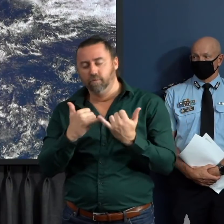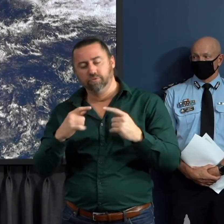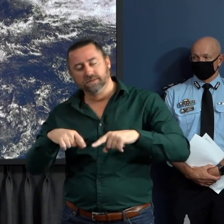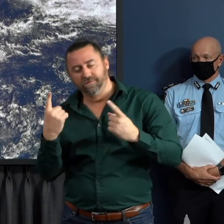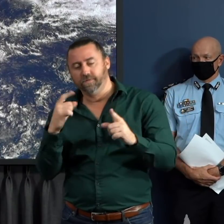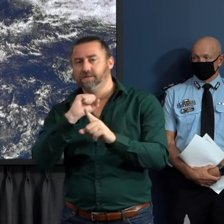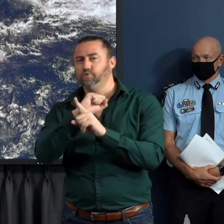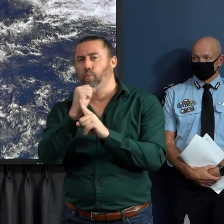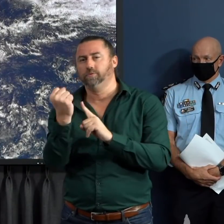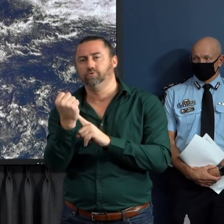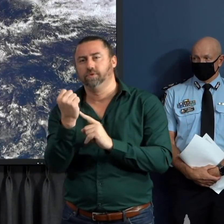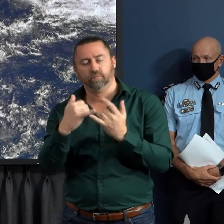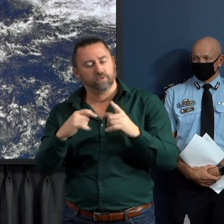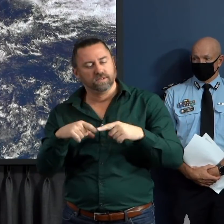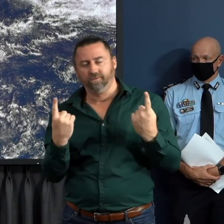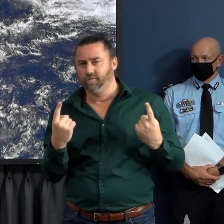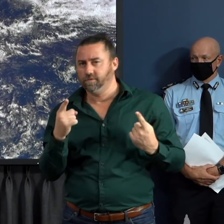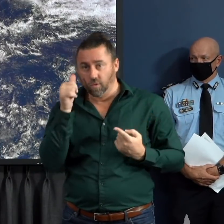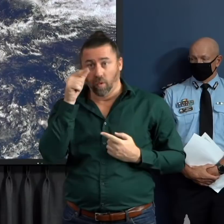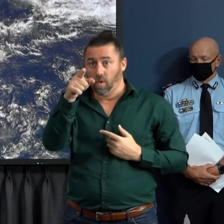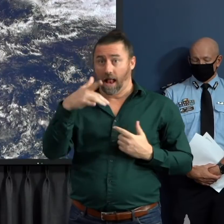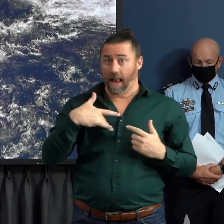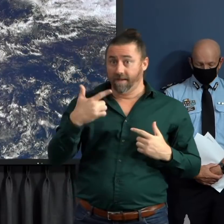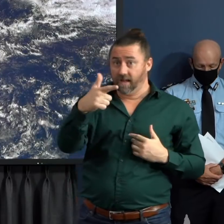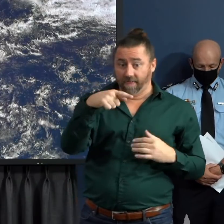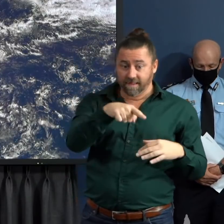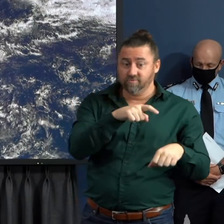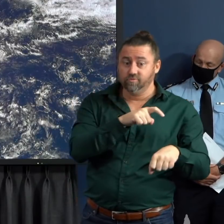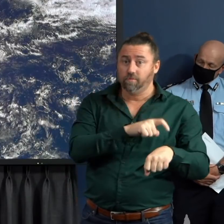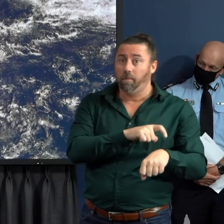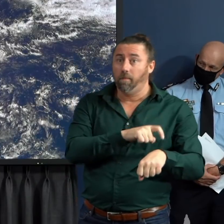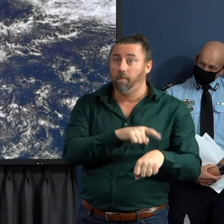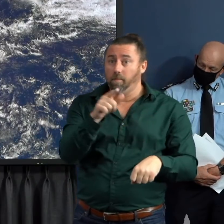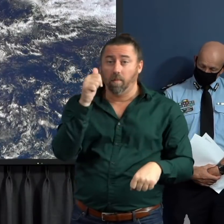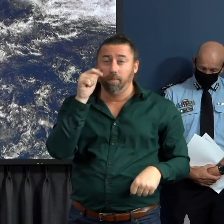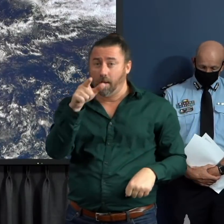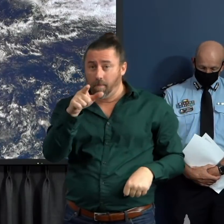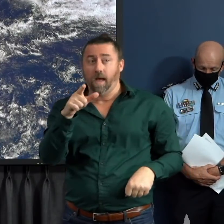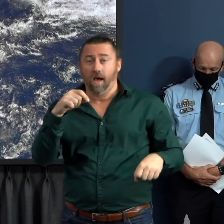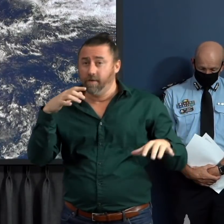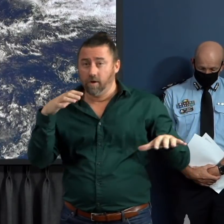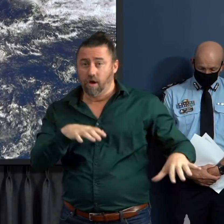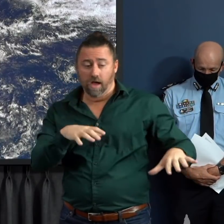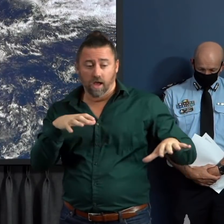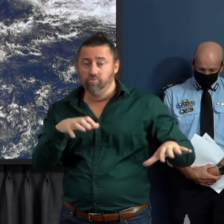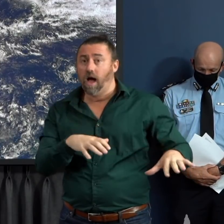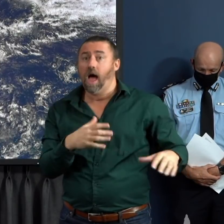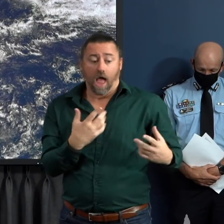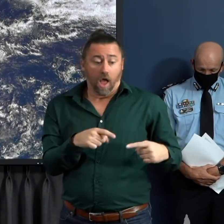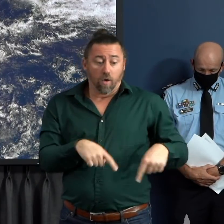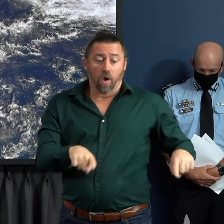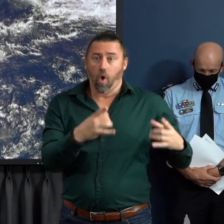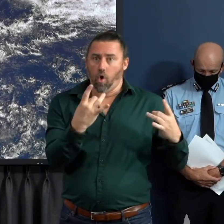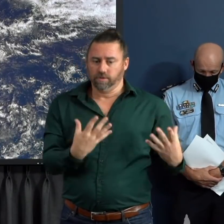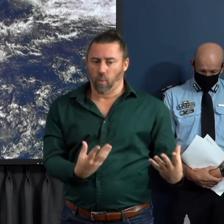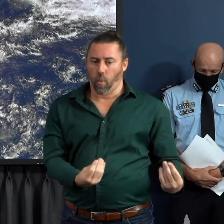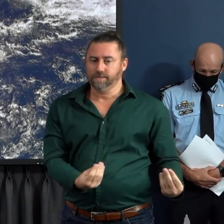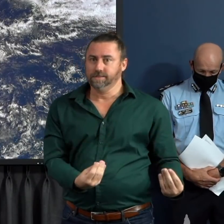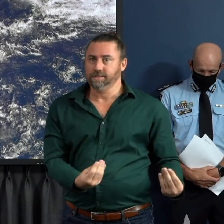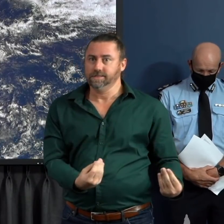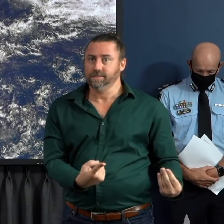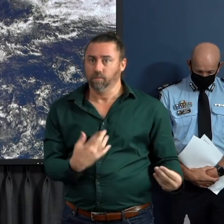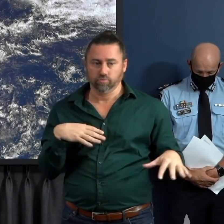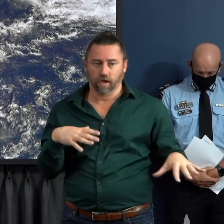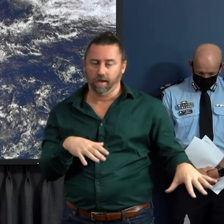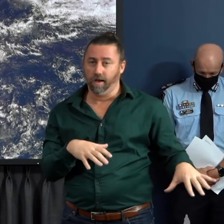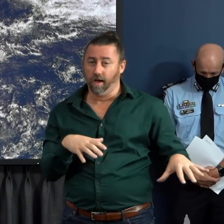those that were in South East Queensland at the time, they will remember that there was a high level of saturation in the ground from a long,